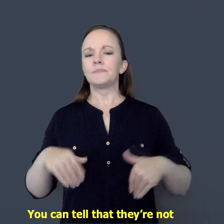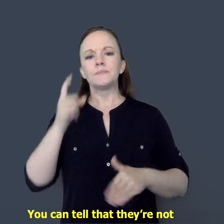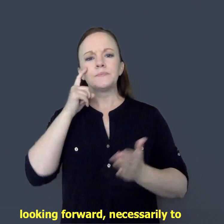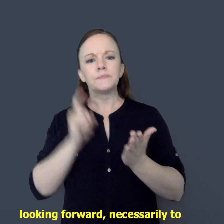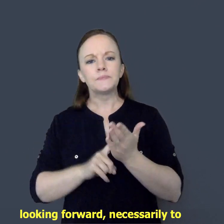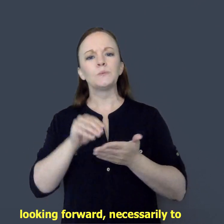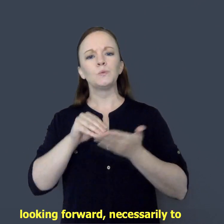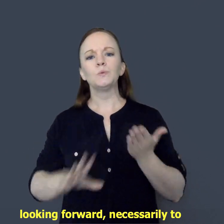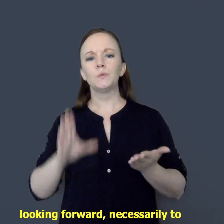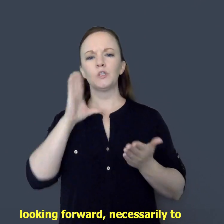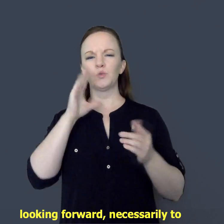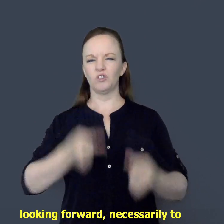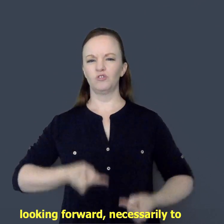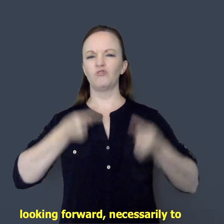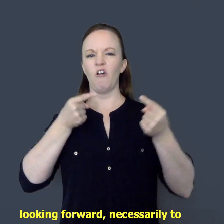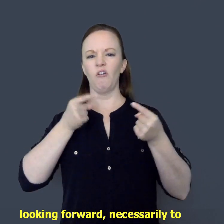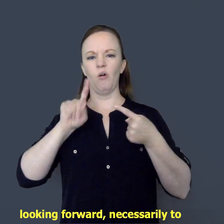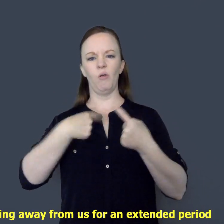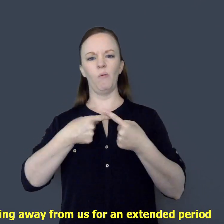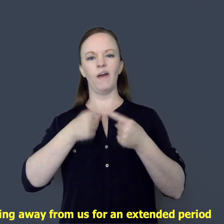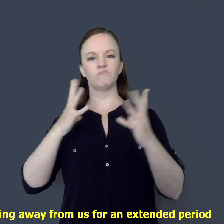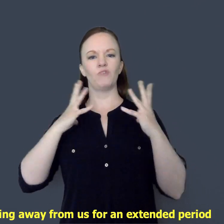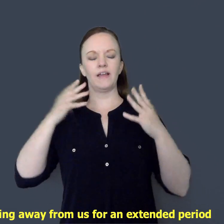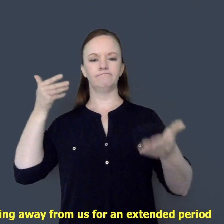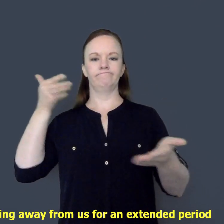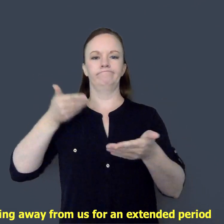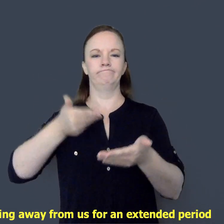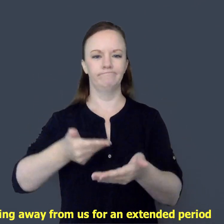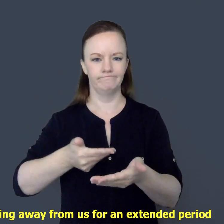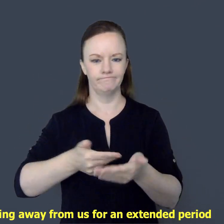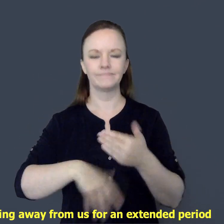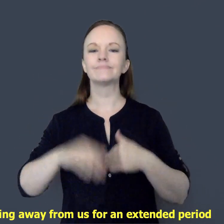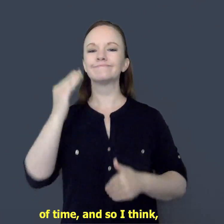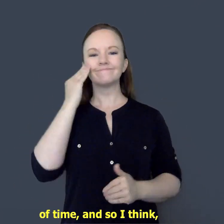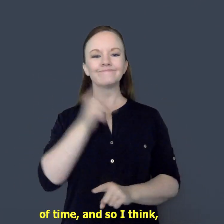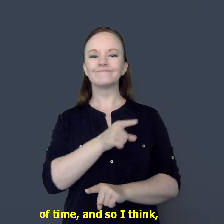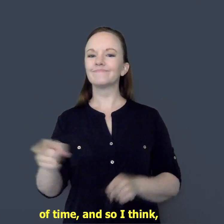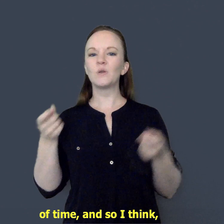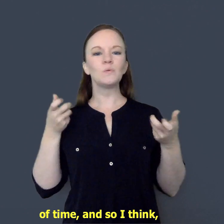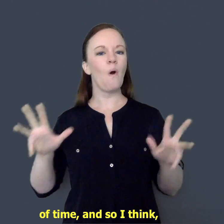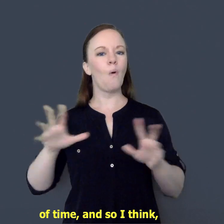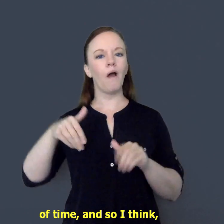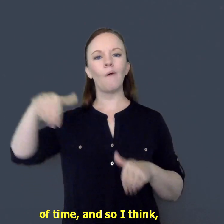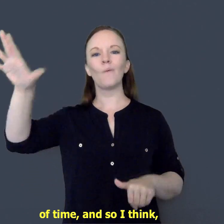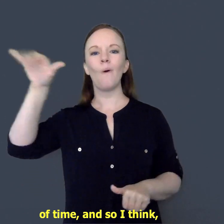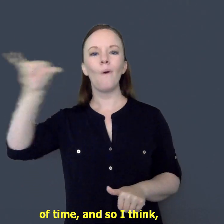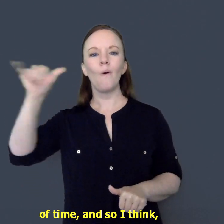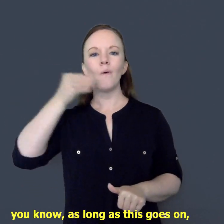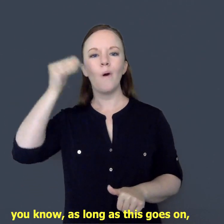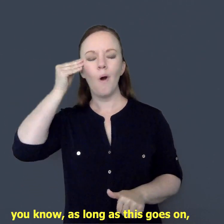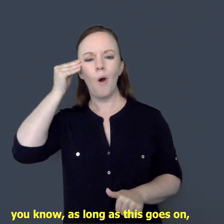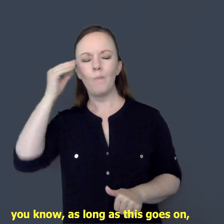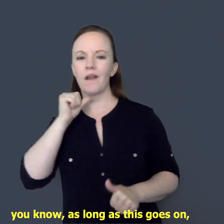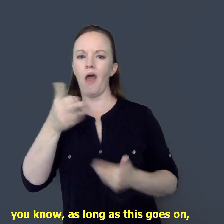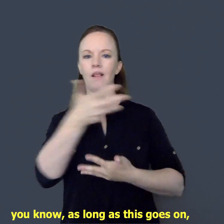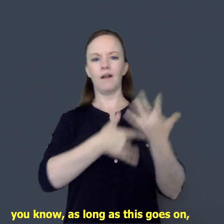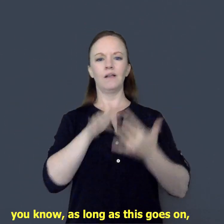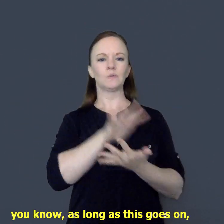not looking forward necessarily to being away from us for an extended period of time. And so I think, you know, as long as this goes on, and